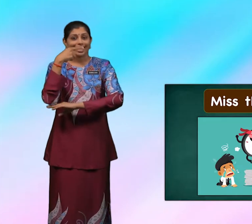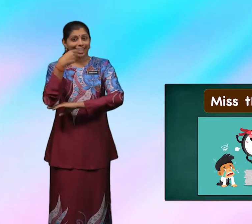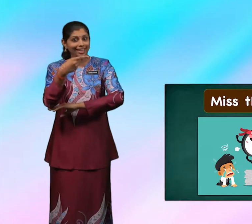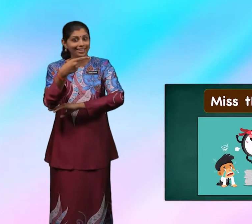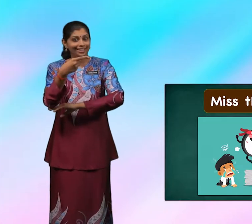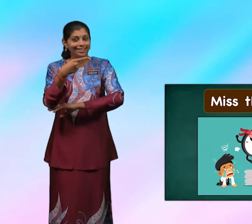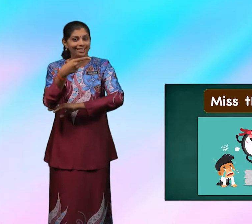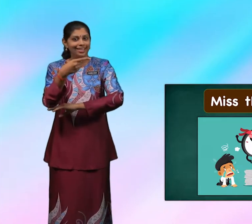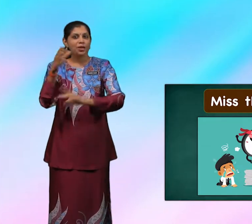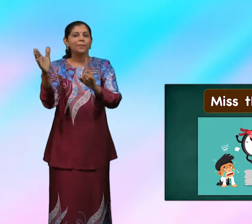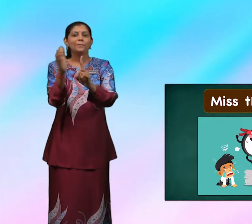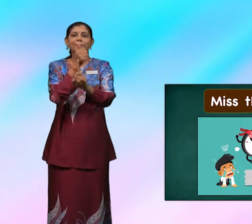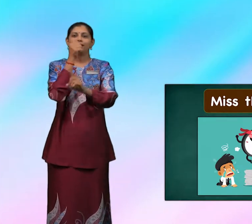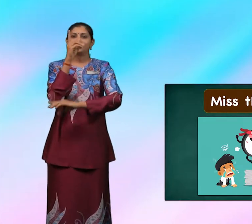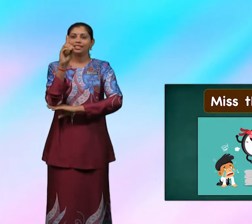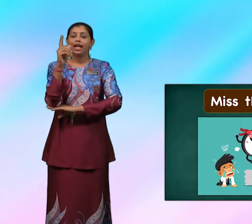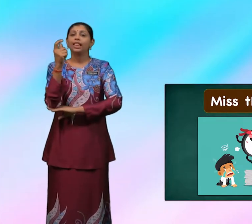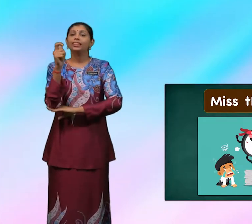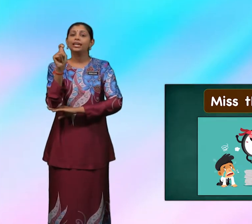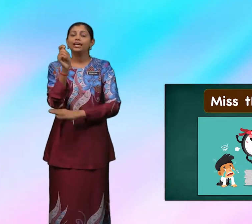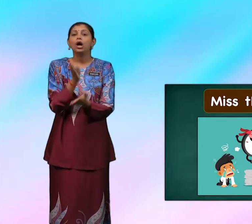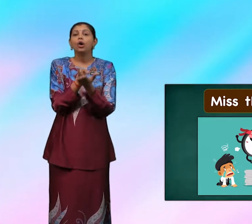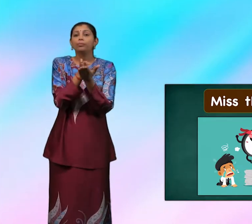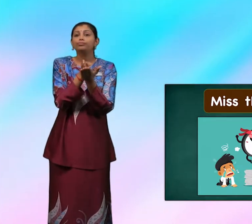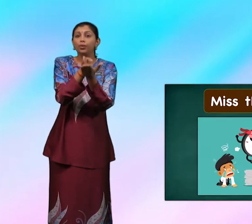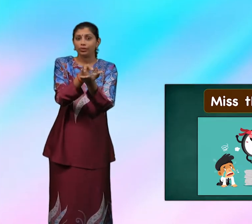say missed the boat.